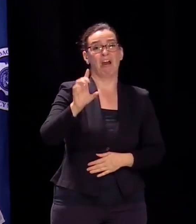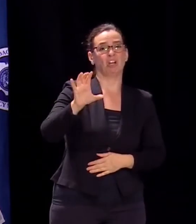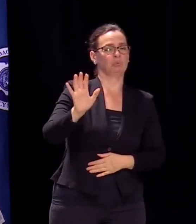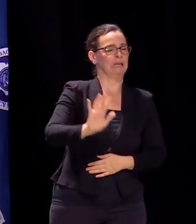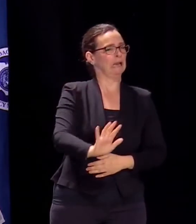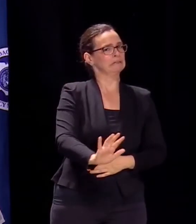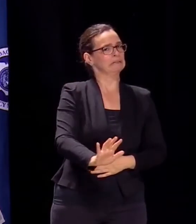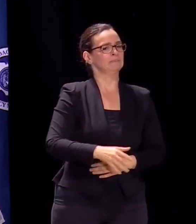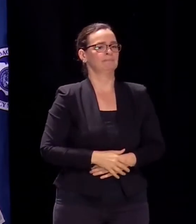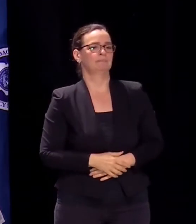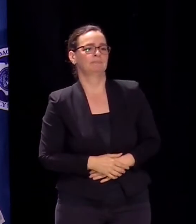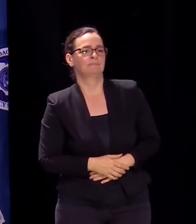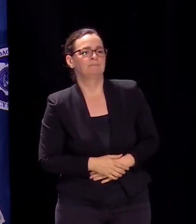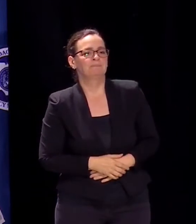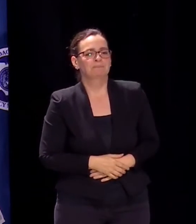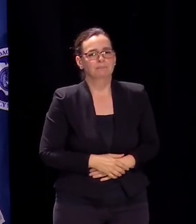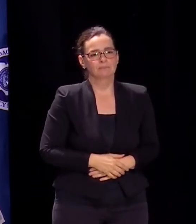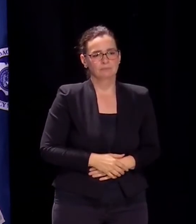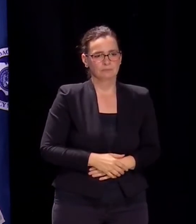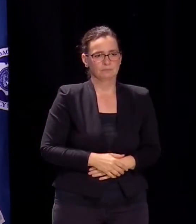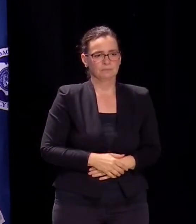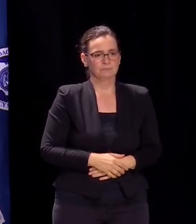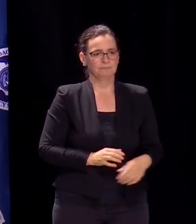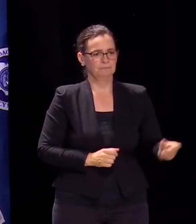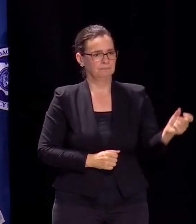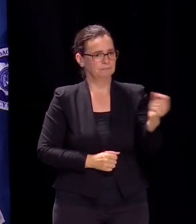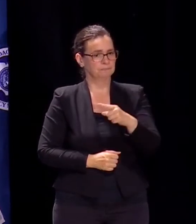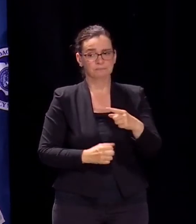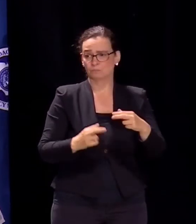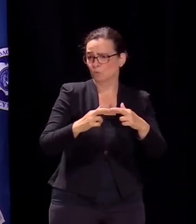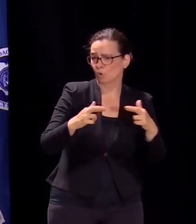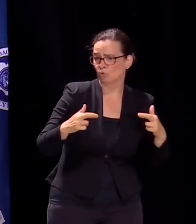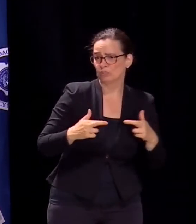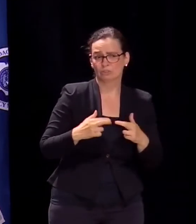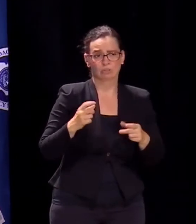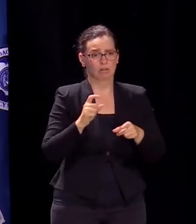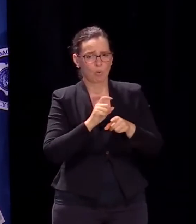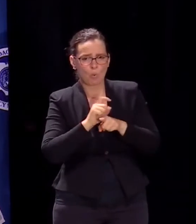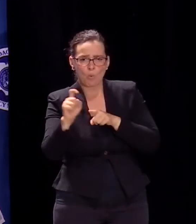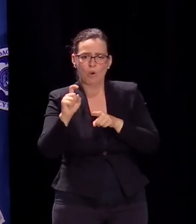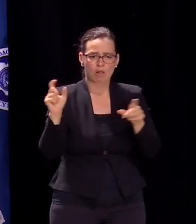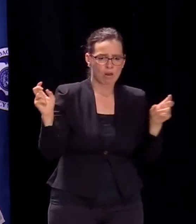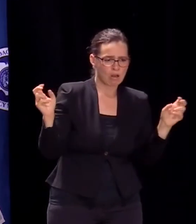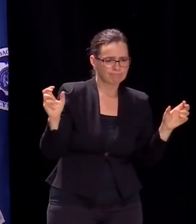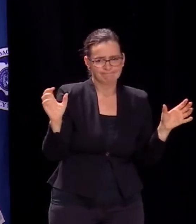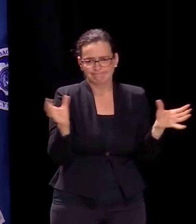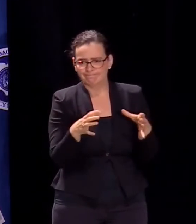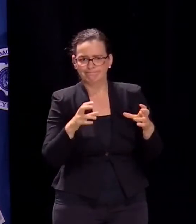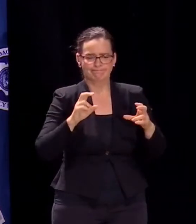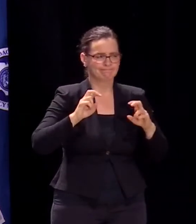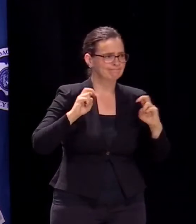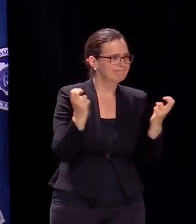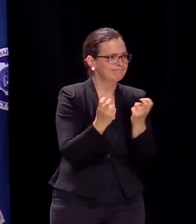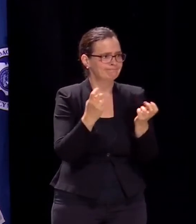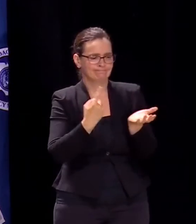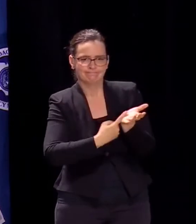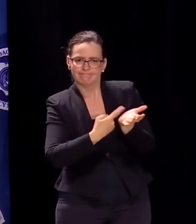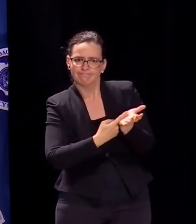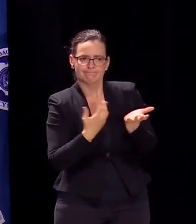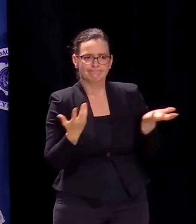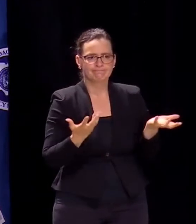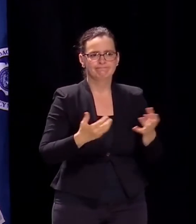regional call, and what are your goals for this week? Yeah, I think when you look at the regional call,